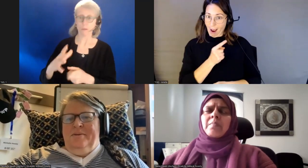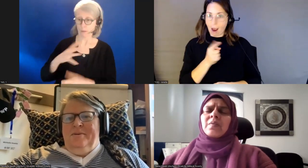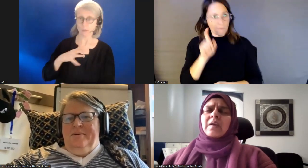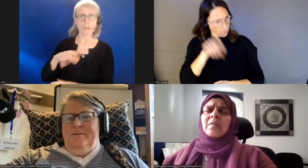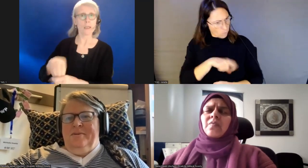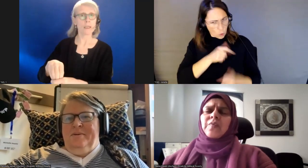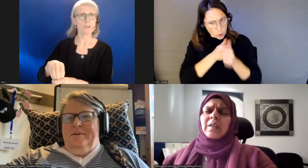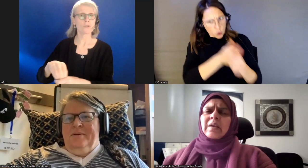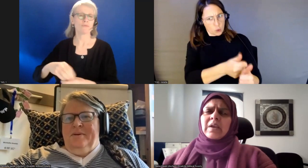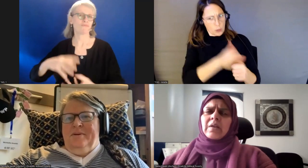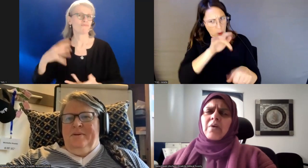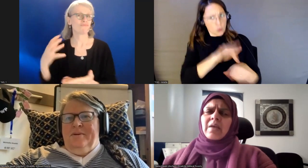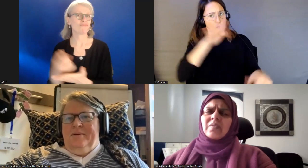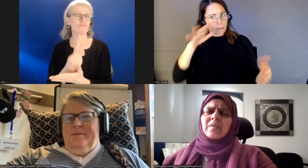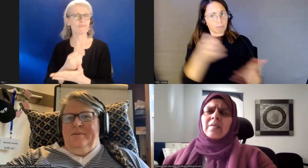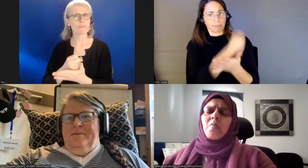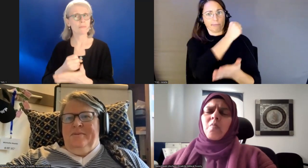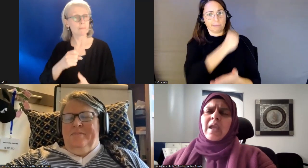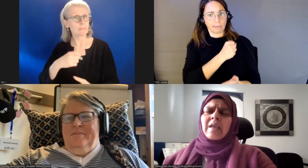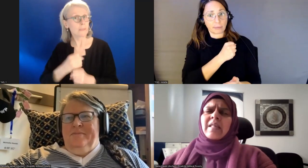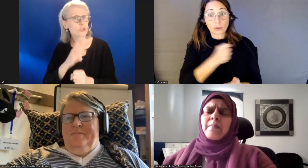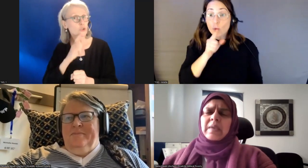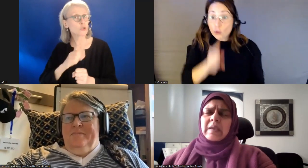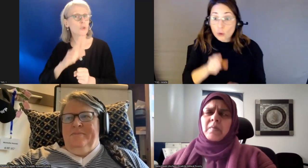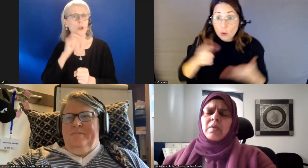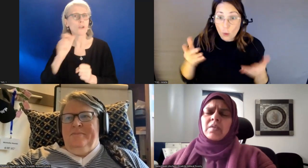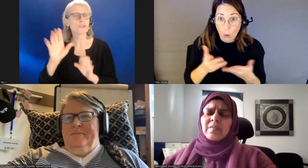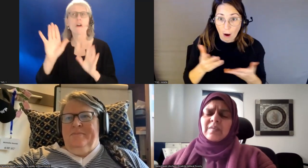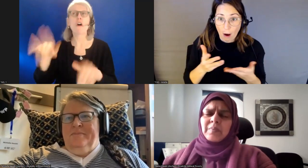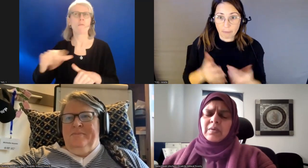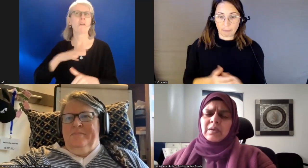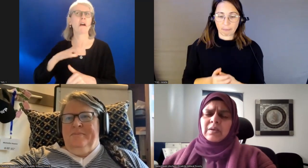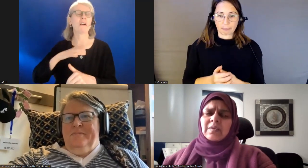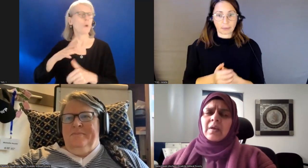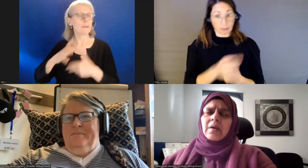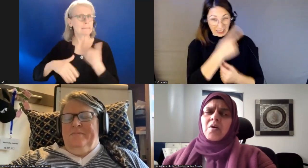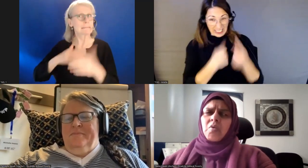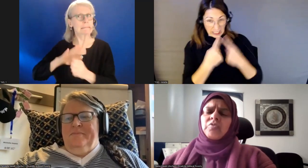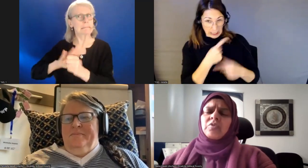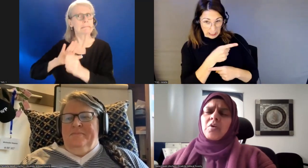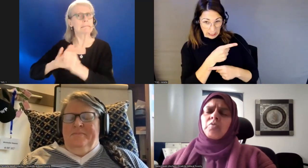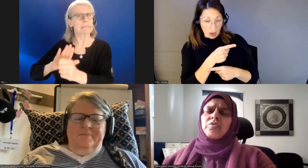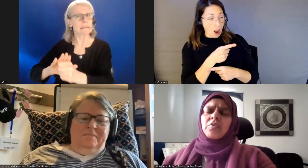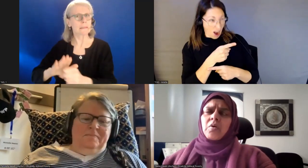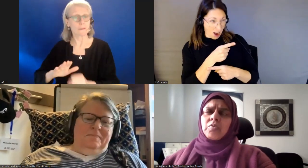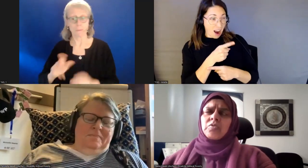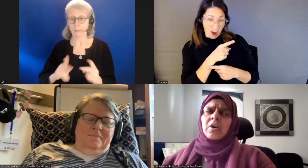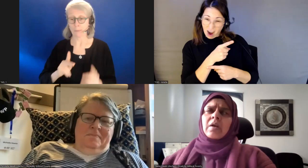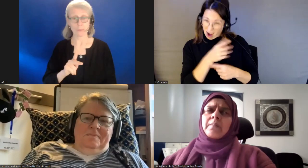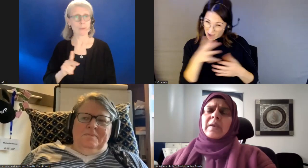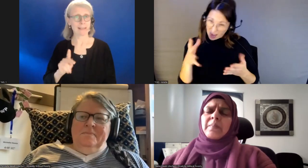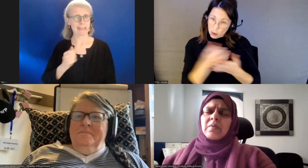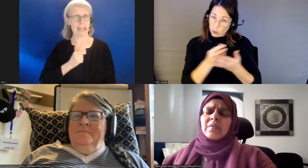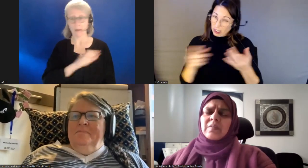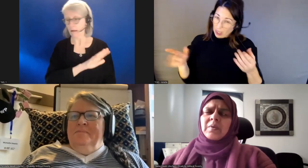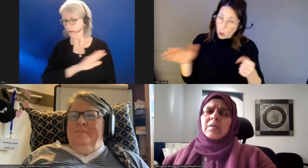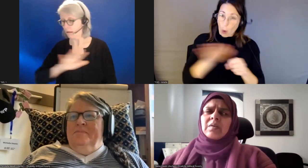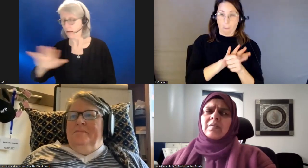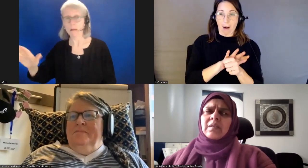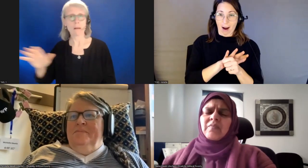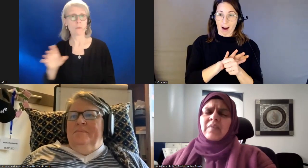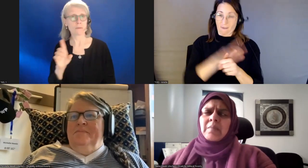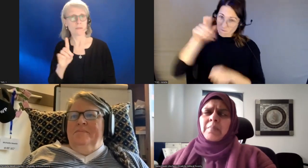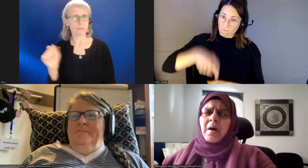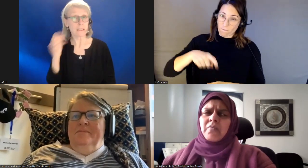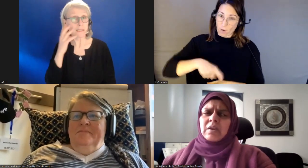this promise is fully realized in the way that people with disabilities, coast to coast to coast, people with